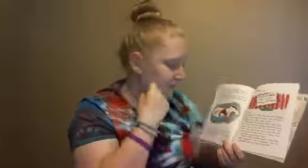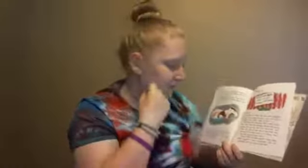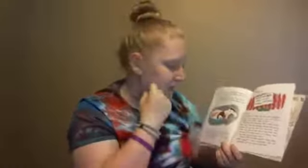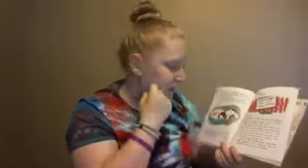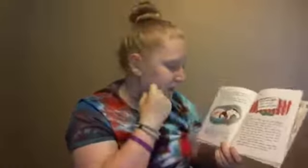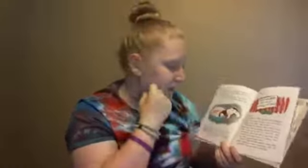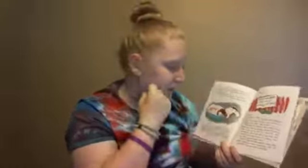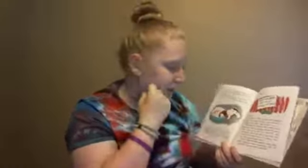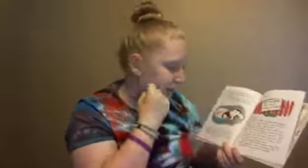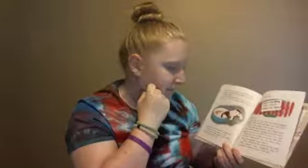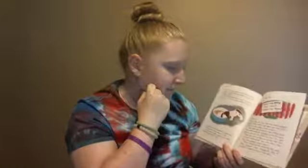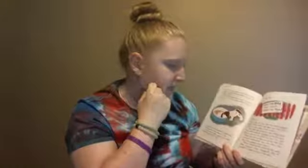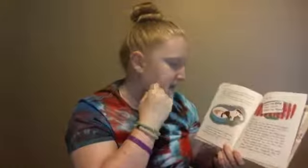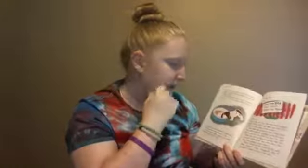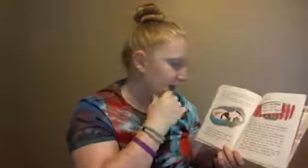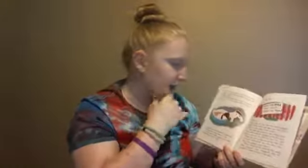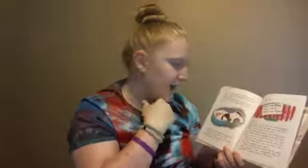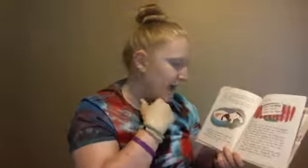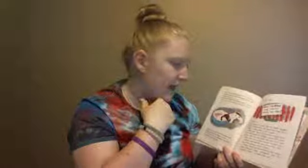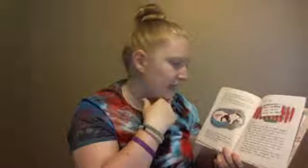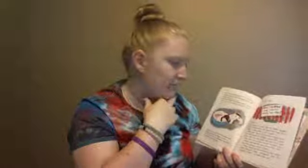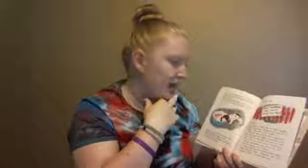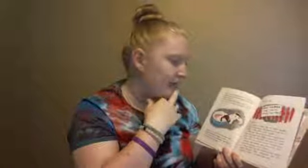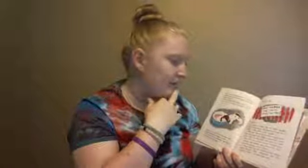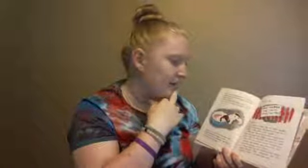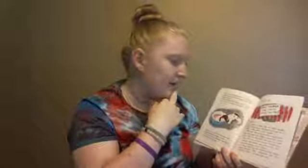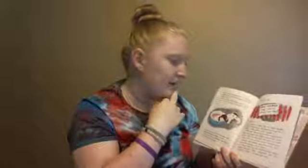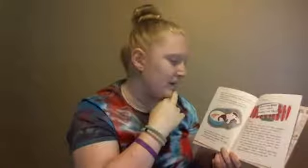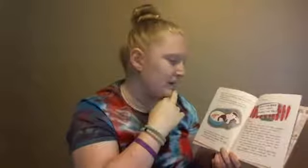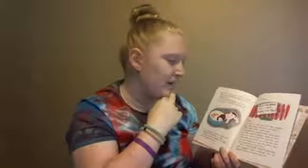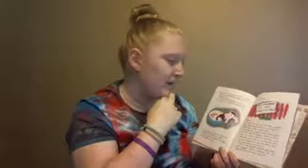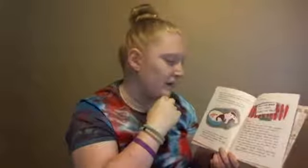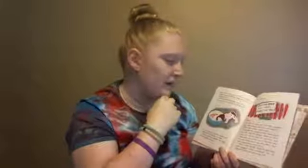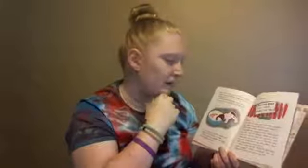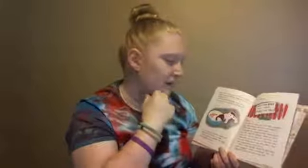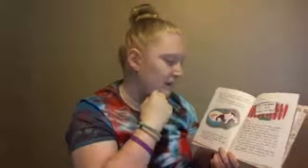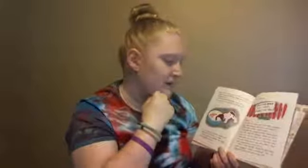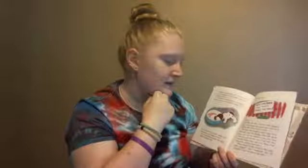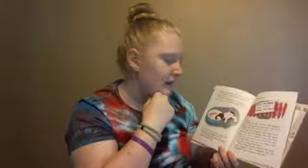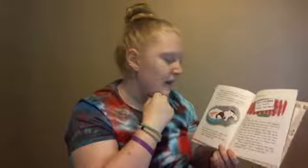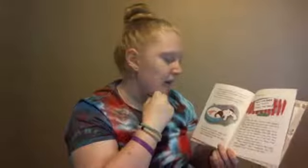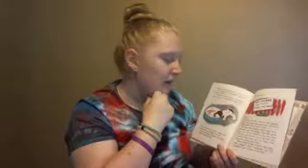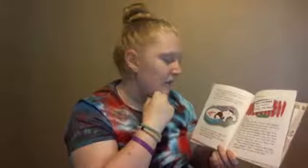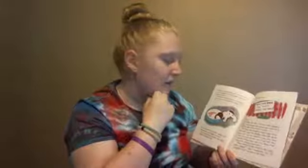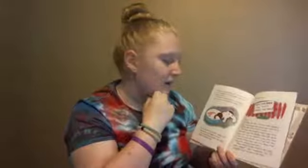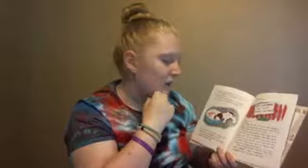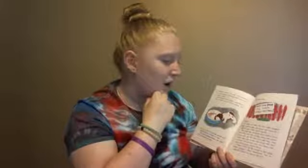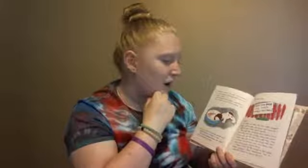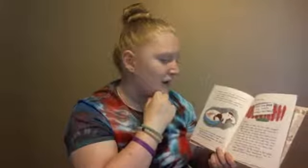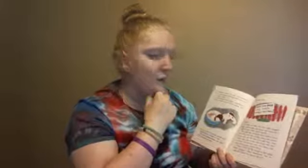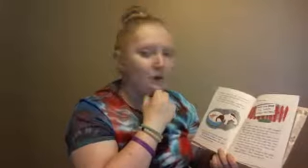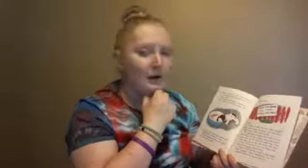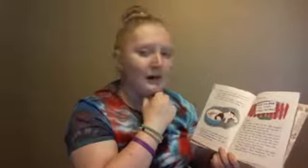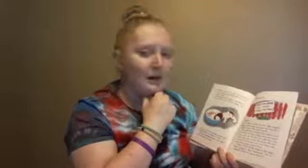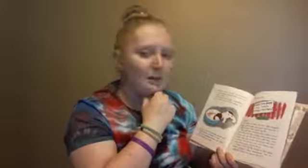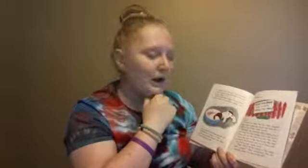fence." But in spite of that, the 5 little puppies dug a hole under the fence and went for a walk in the wide,